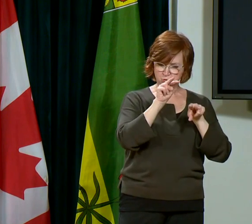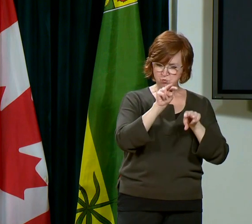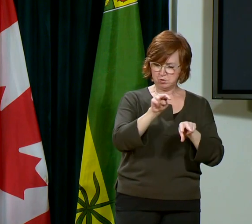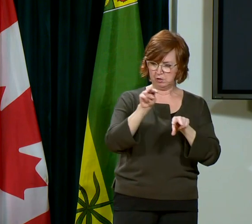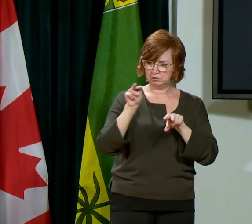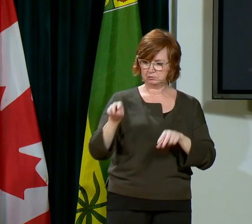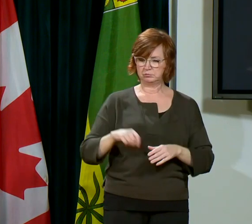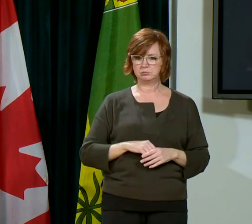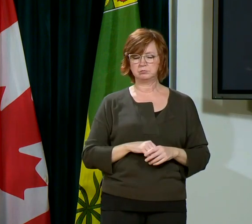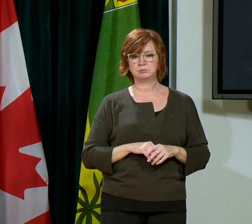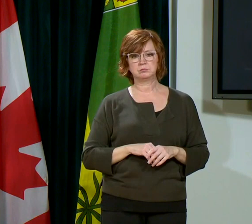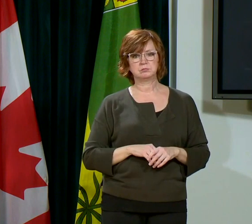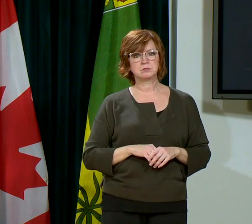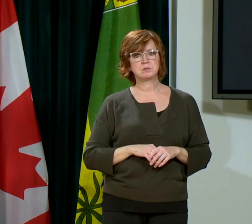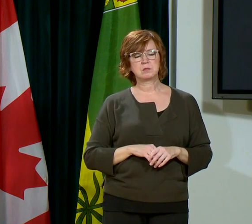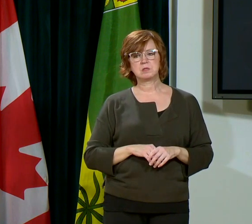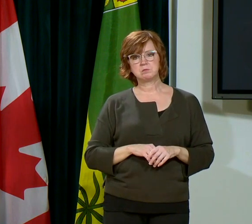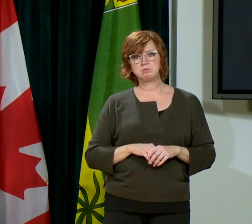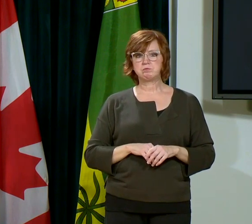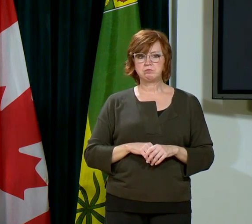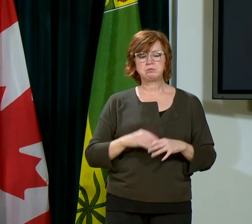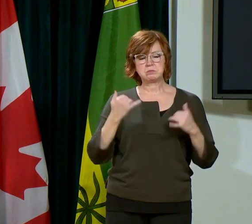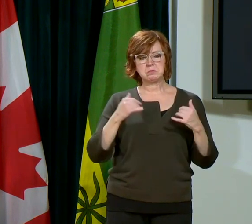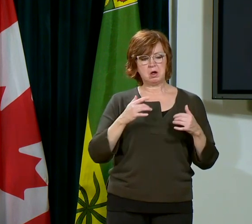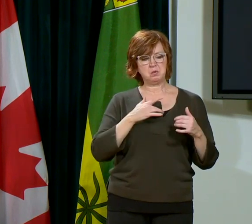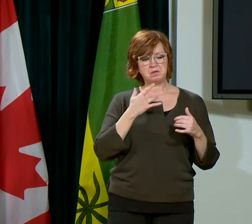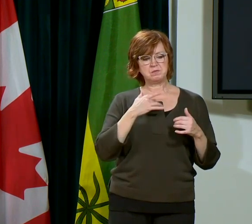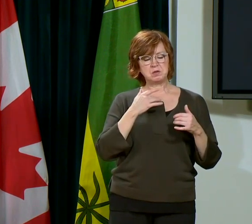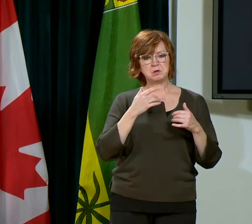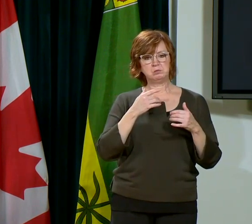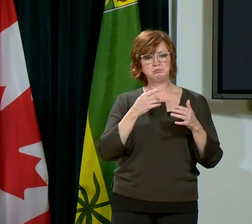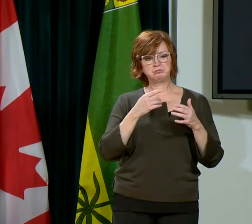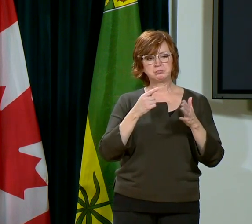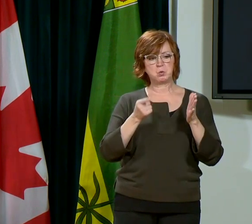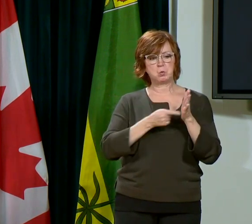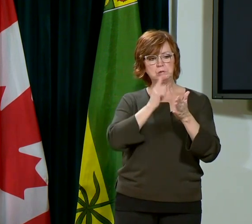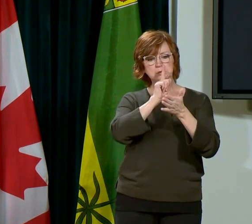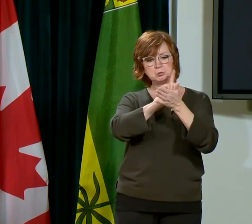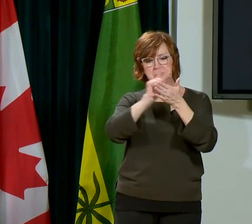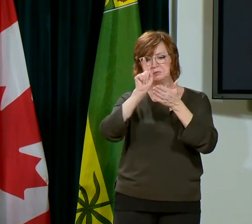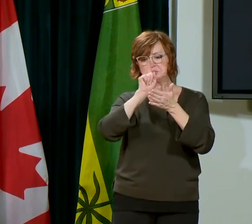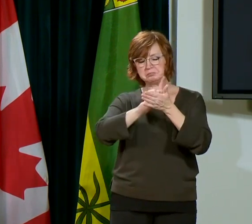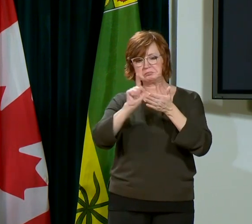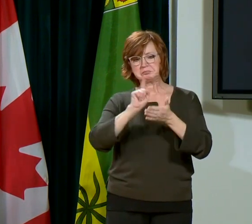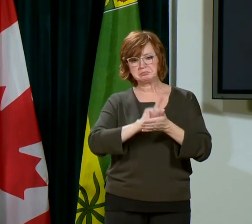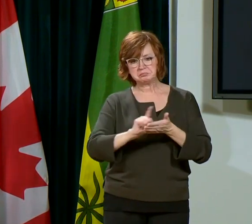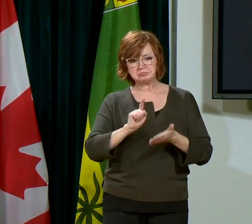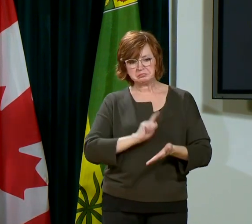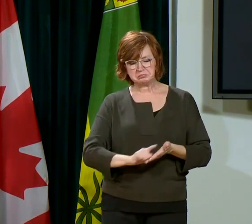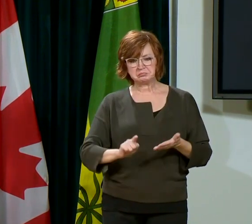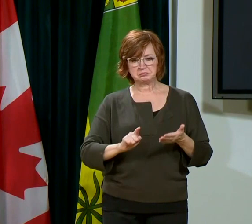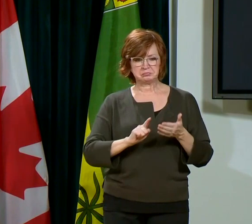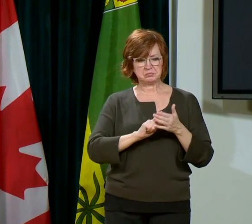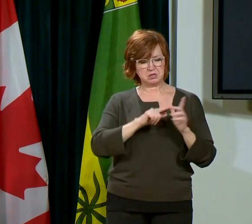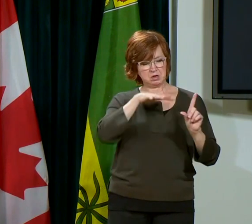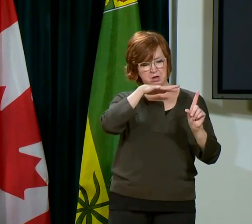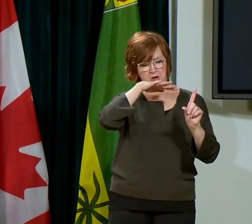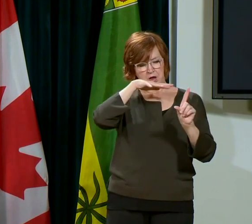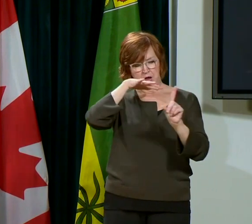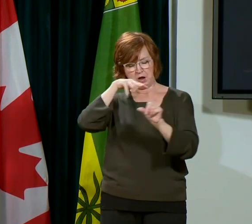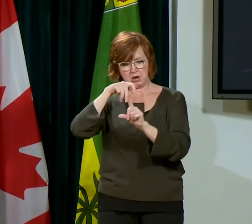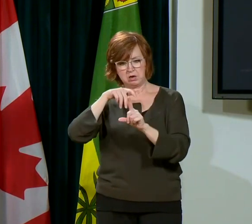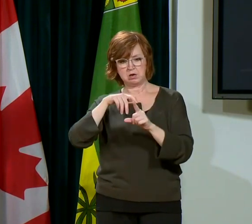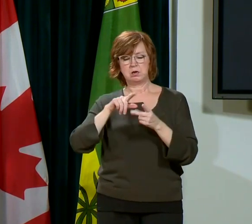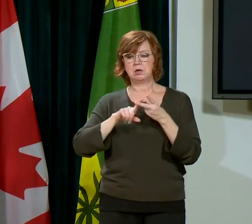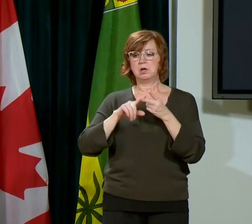have to look at it on a week-by-week basis and also learn from other jurisdictions who are ahead of us in the curve